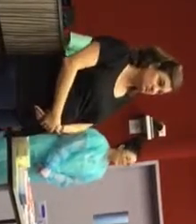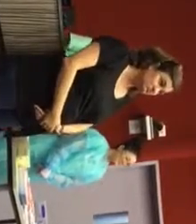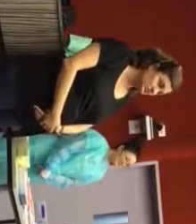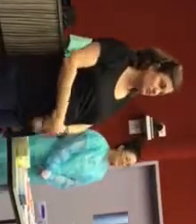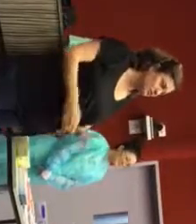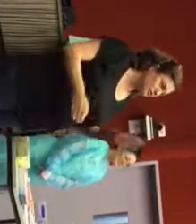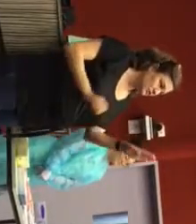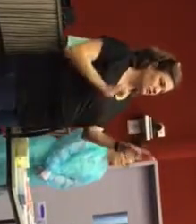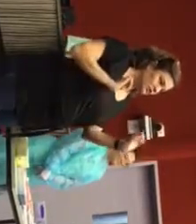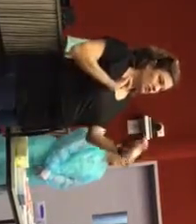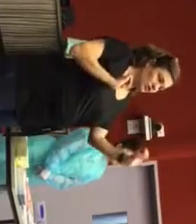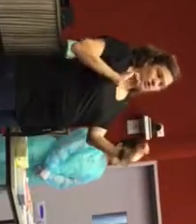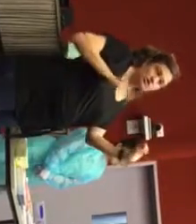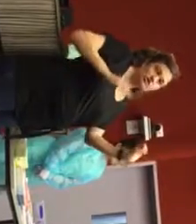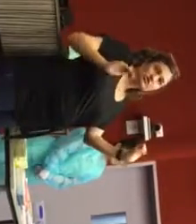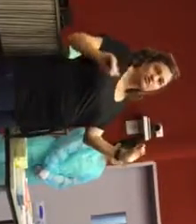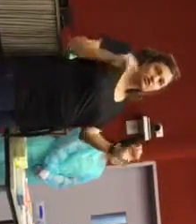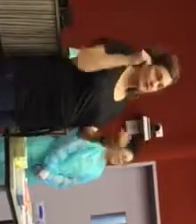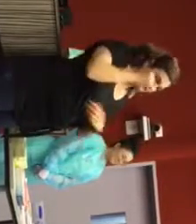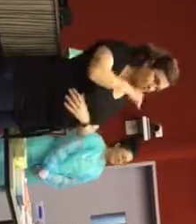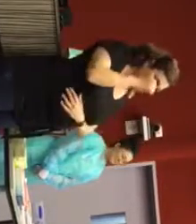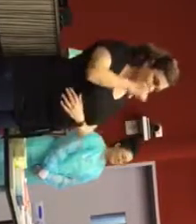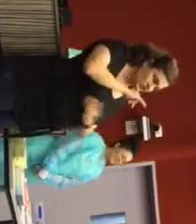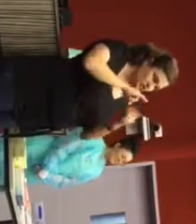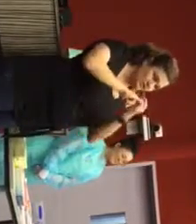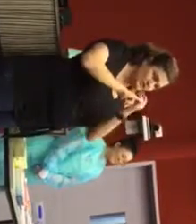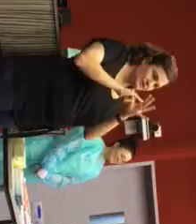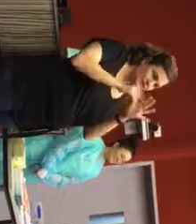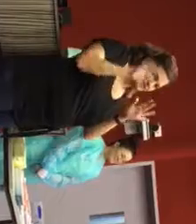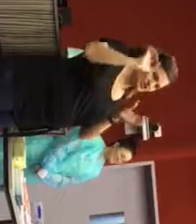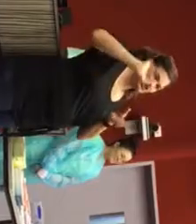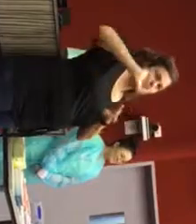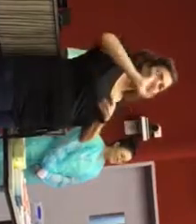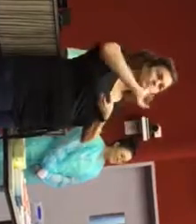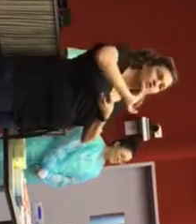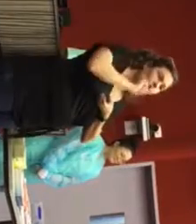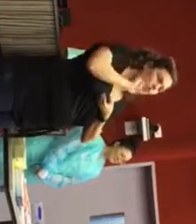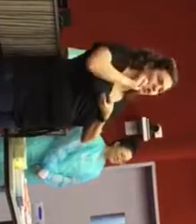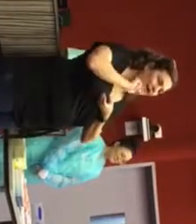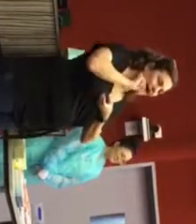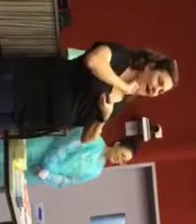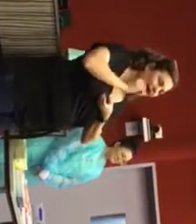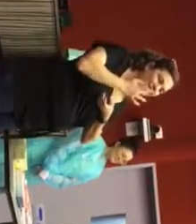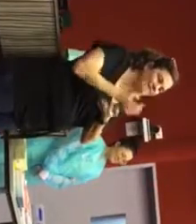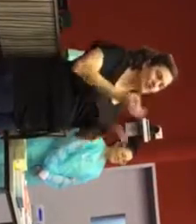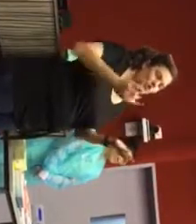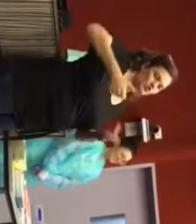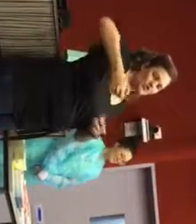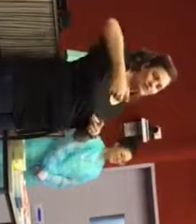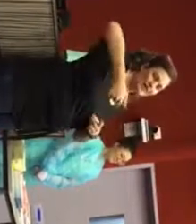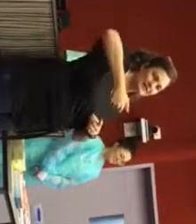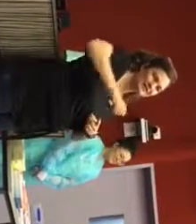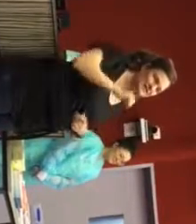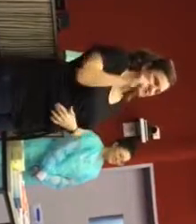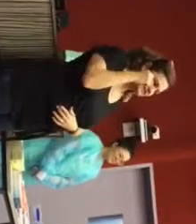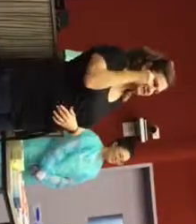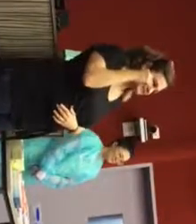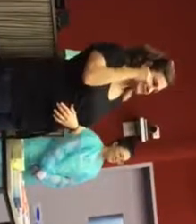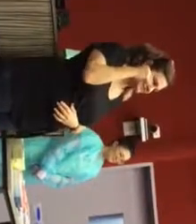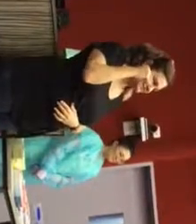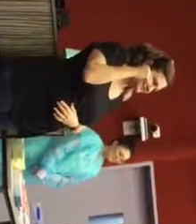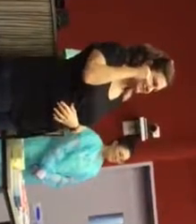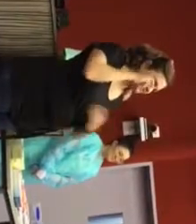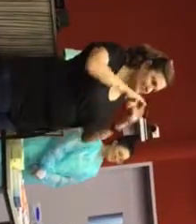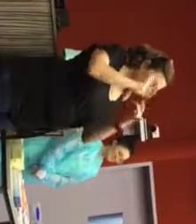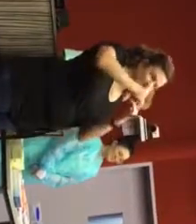My kids brush their teeth with salt water if they run out of toothpaste. Maybe that could